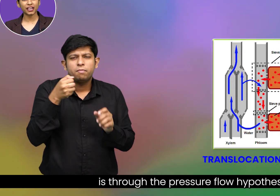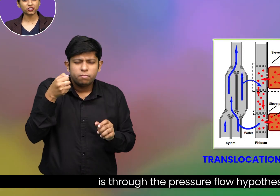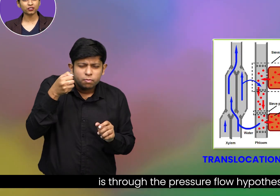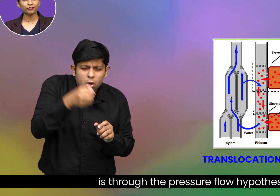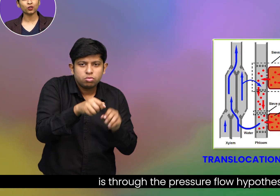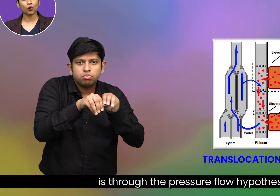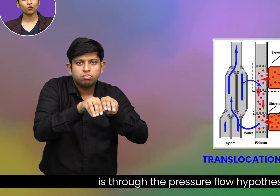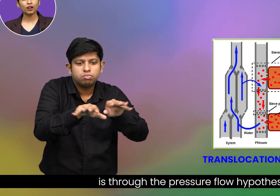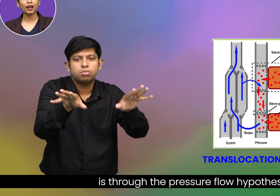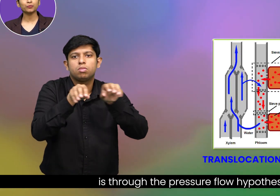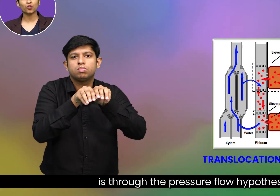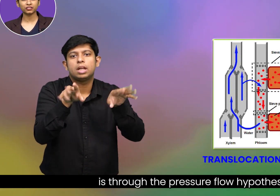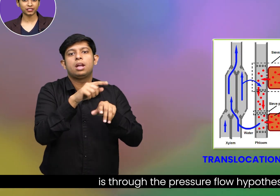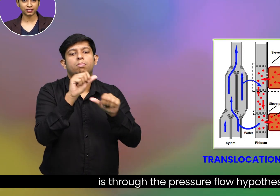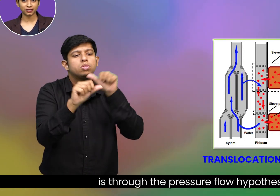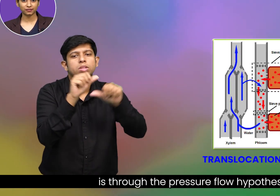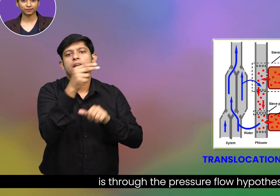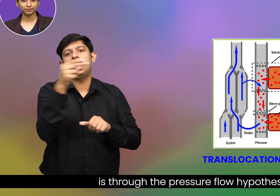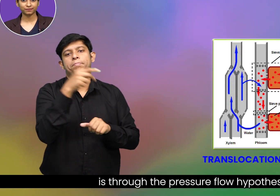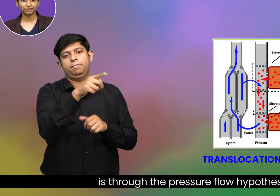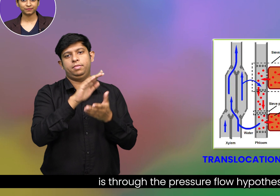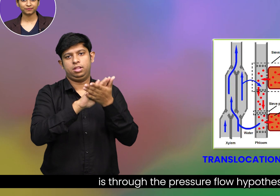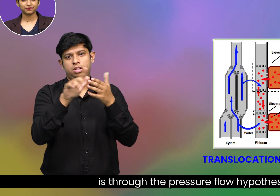the pressure flow hypothesis.